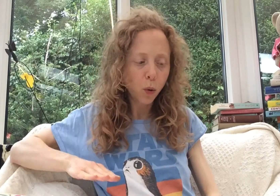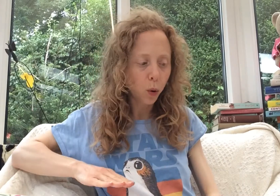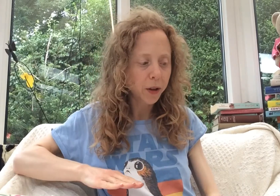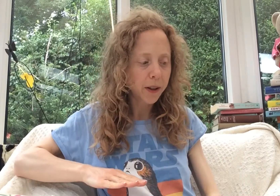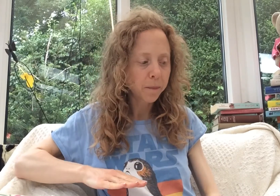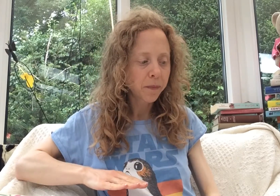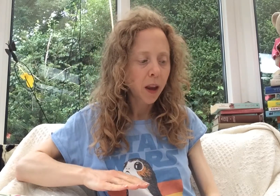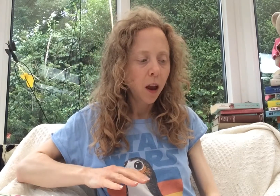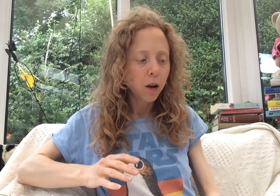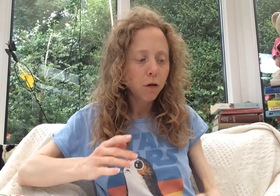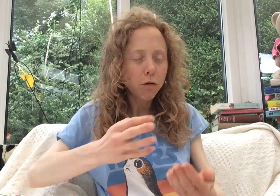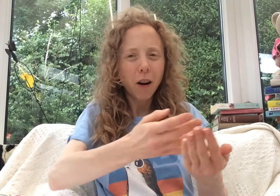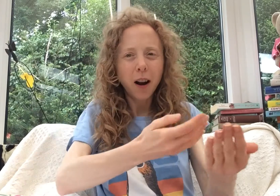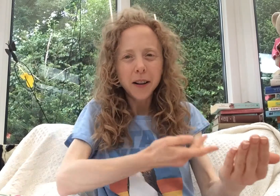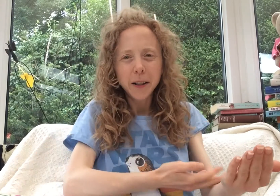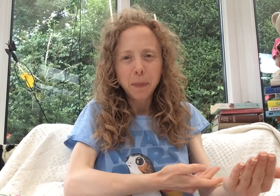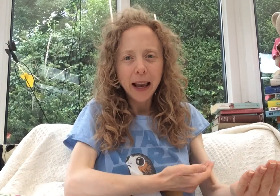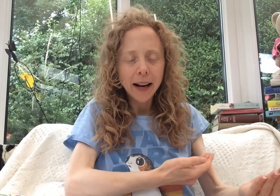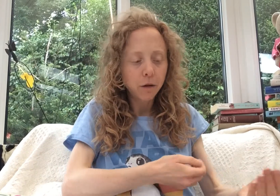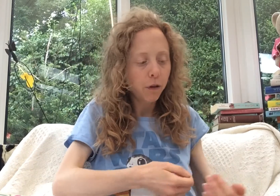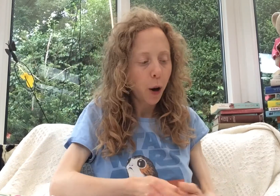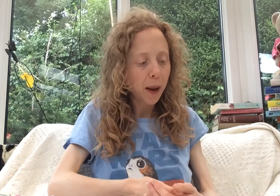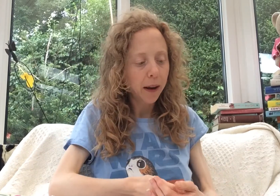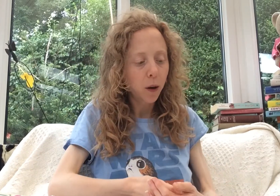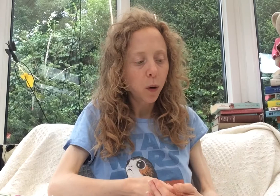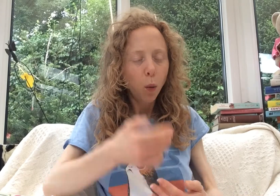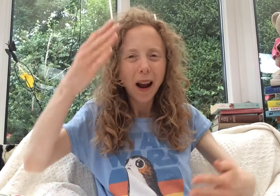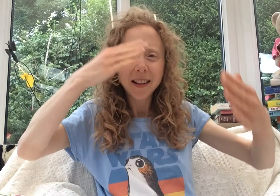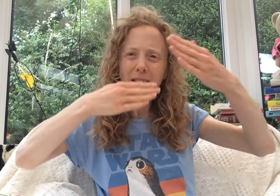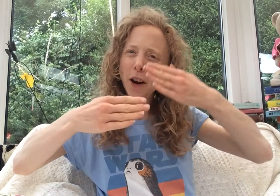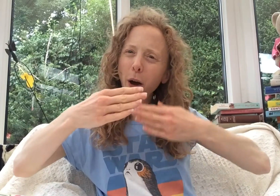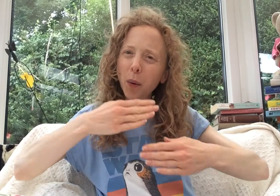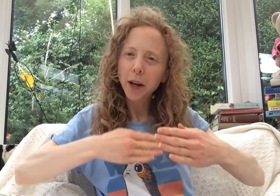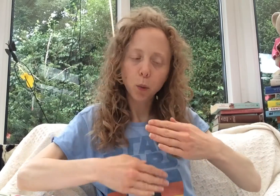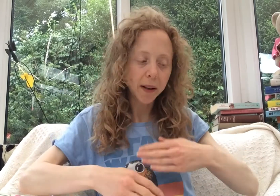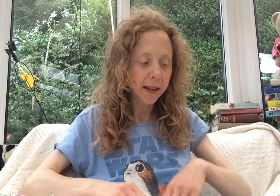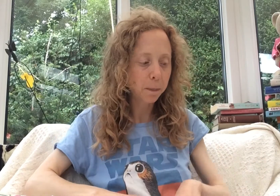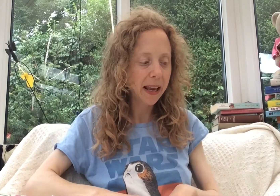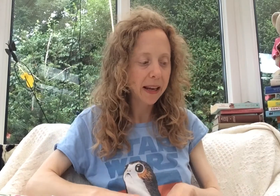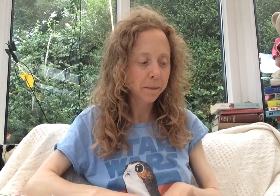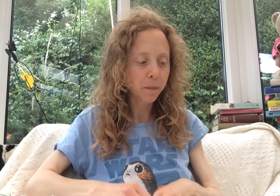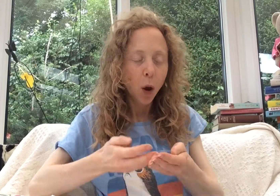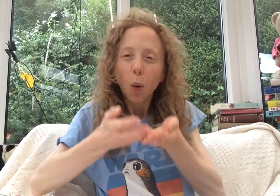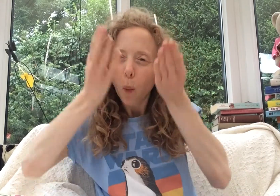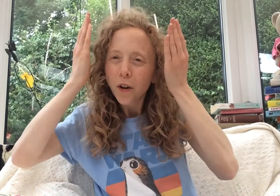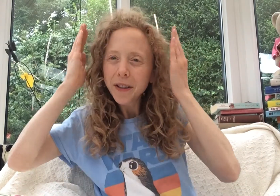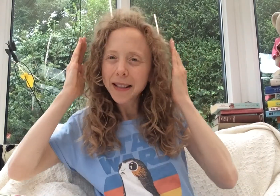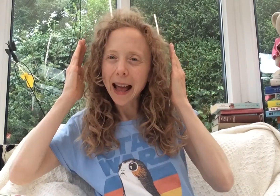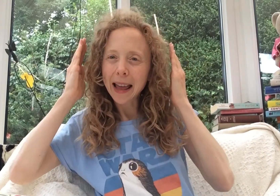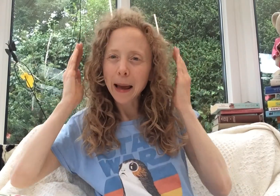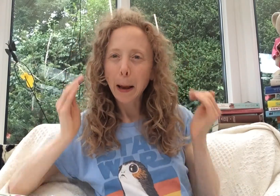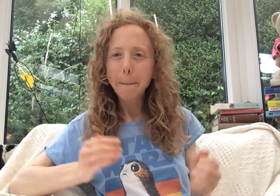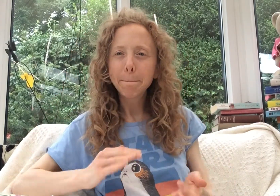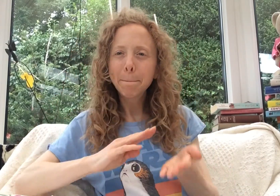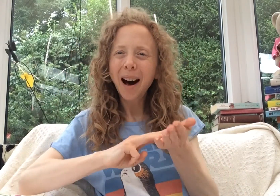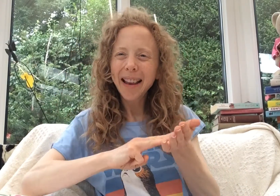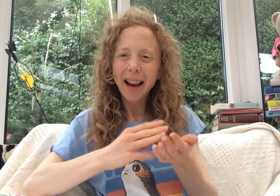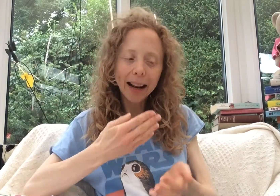thawed. Grass began growing where snow had once been. One day, Maya came